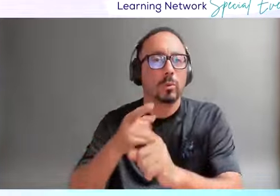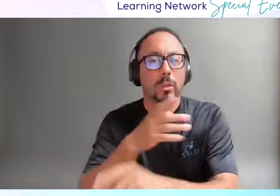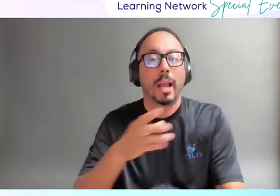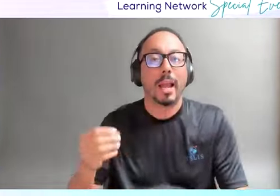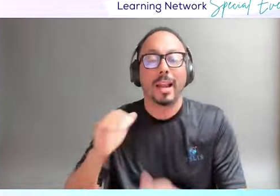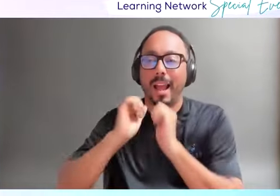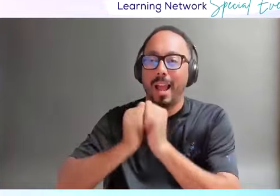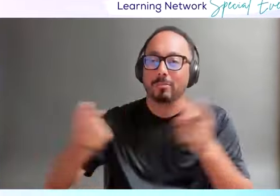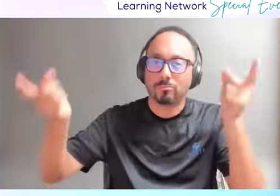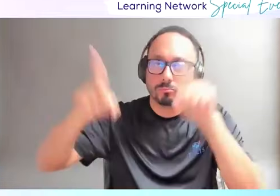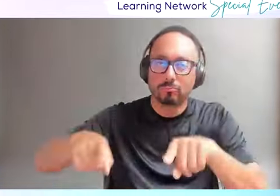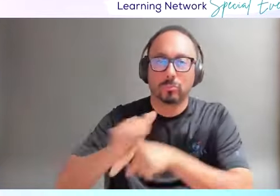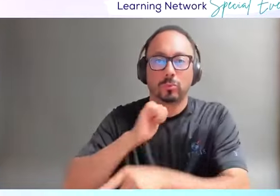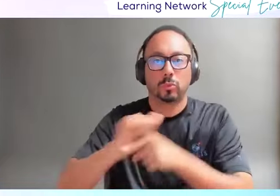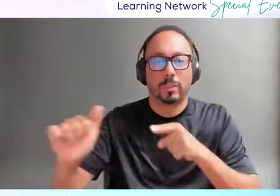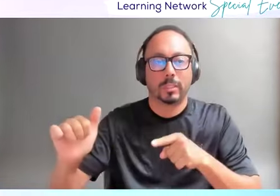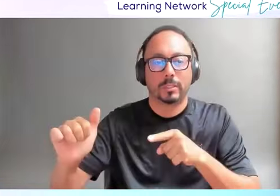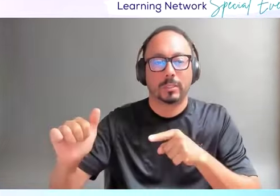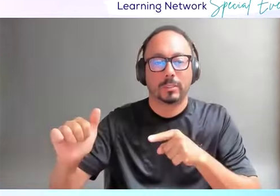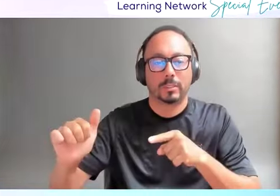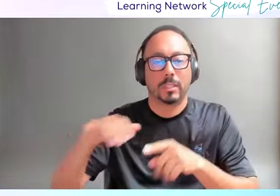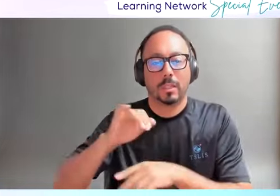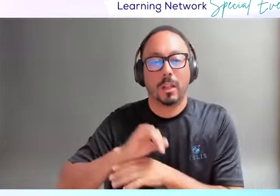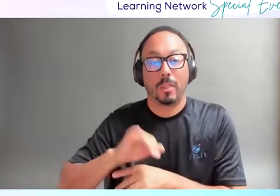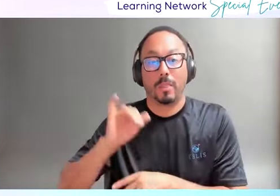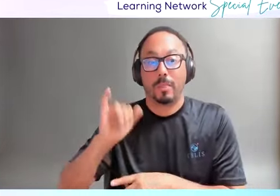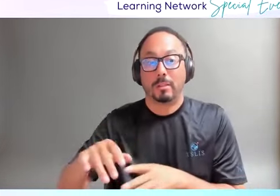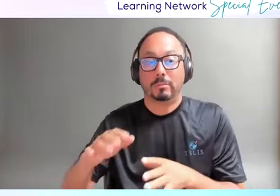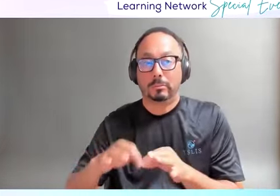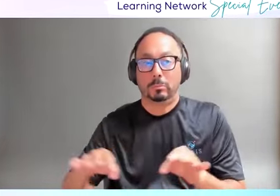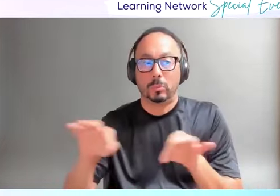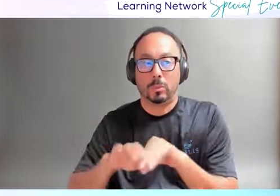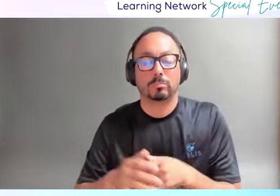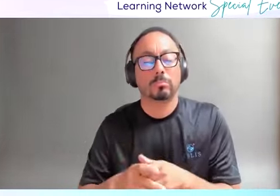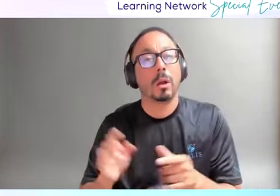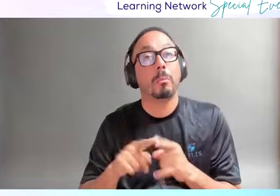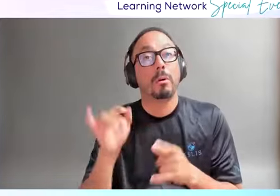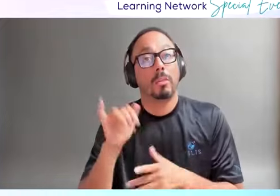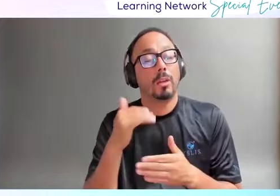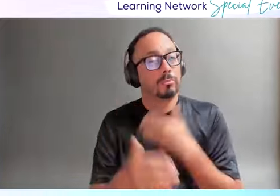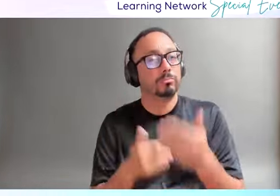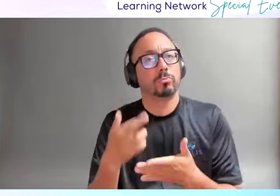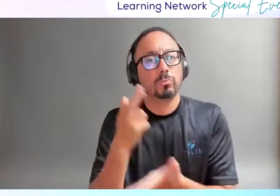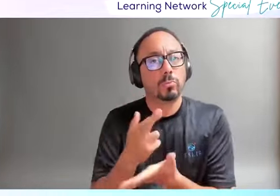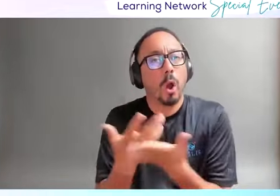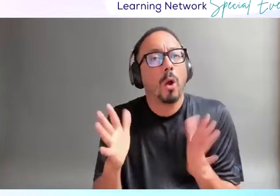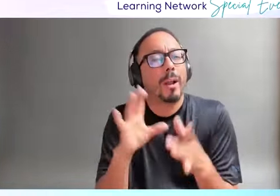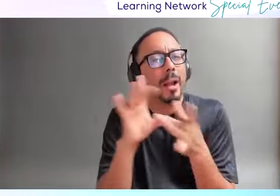is really critical. Some of this work is going on. I've mentioned resources already that address this, including some